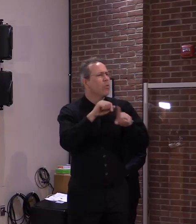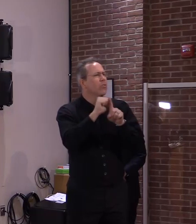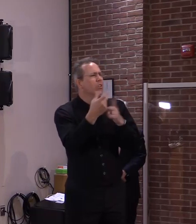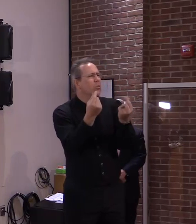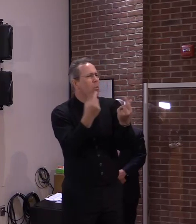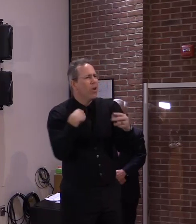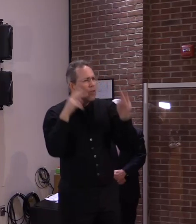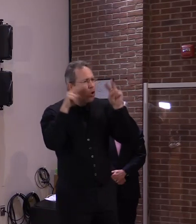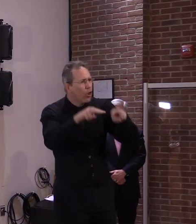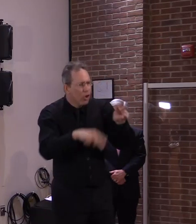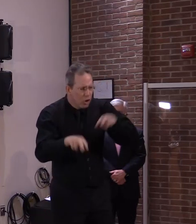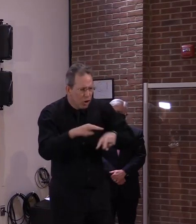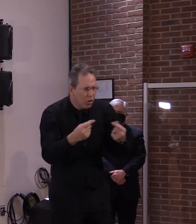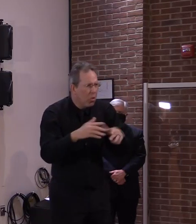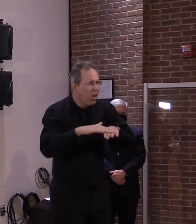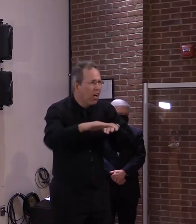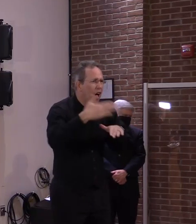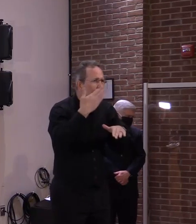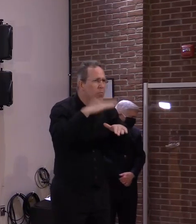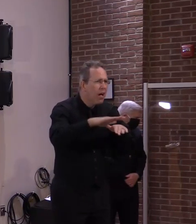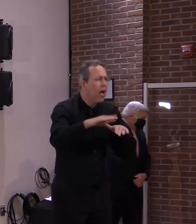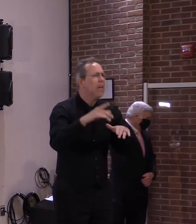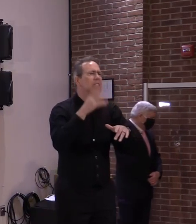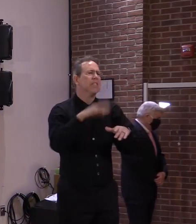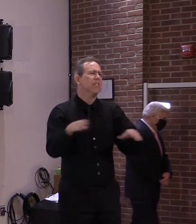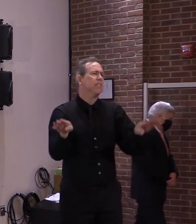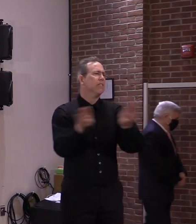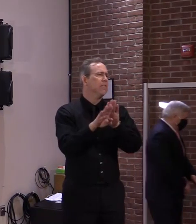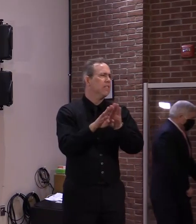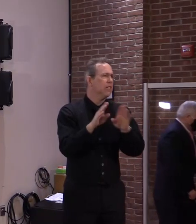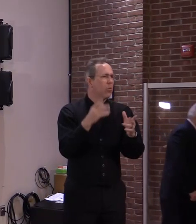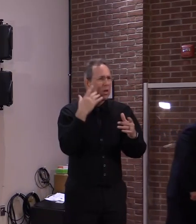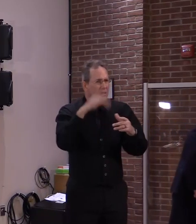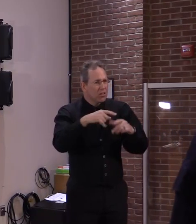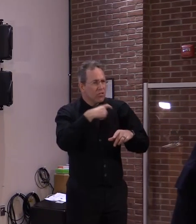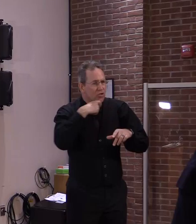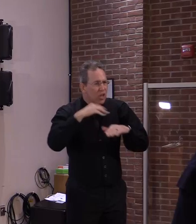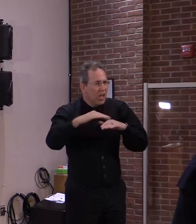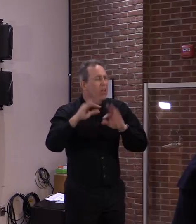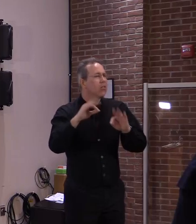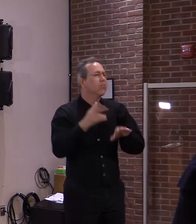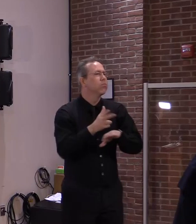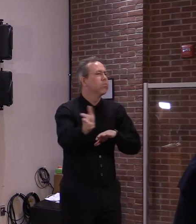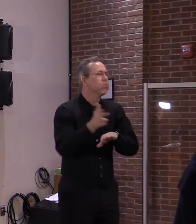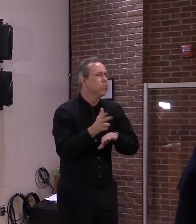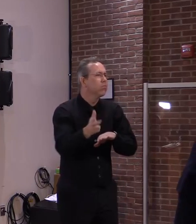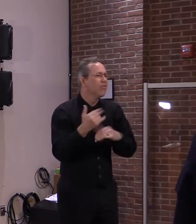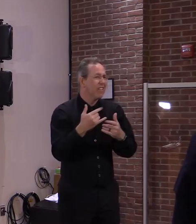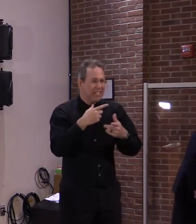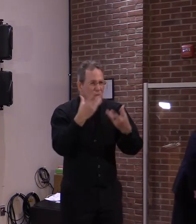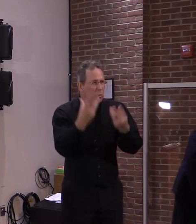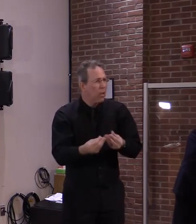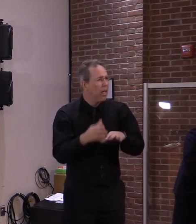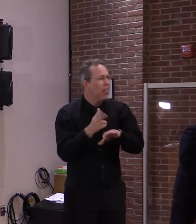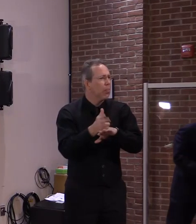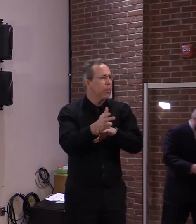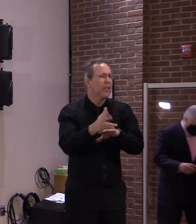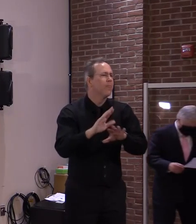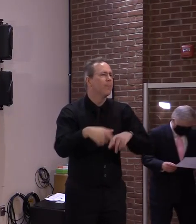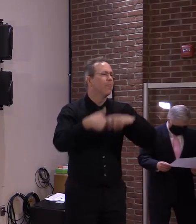down before you can do much of anything other than putting more aggregate, more stone in place.